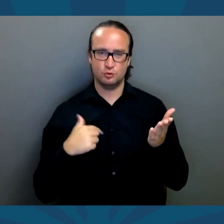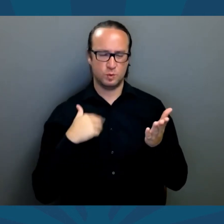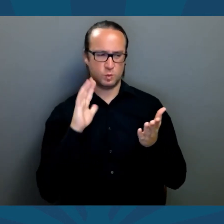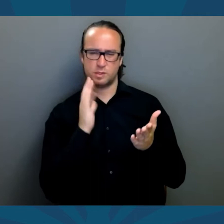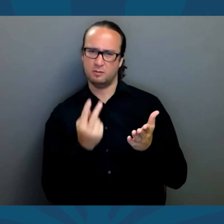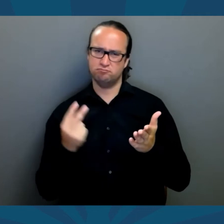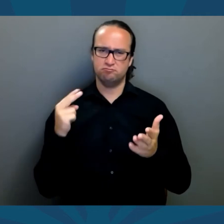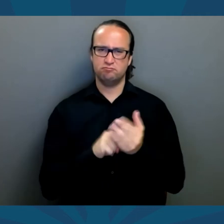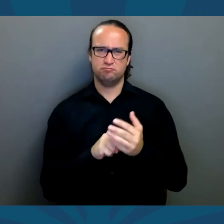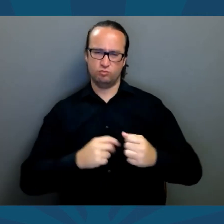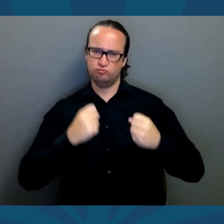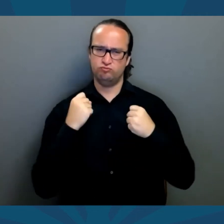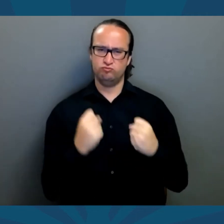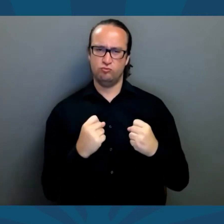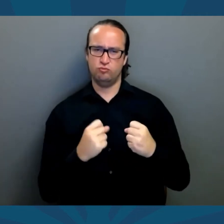legislature.